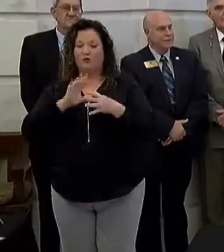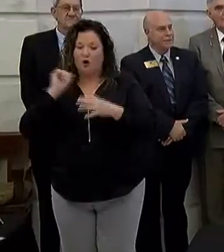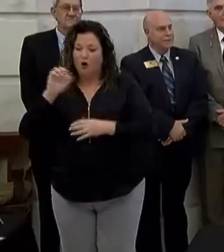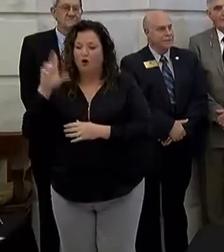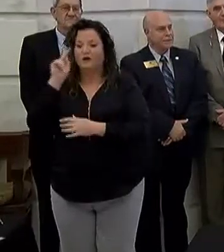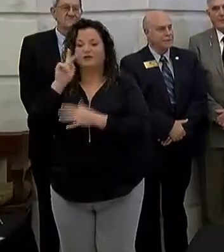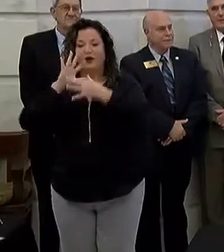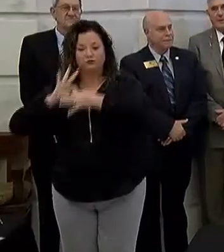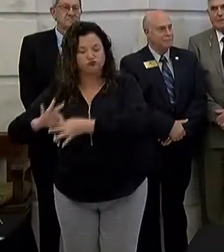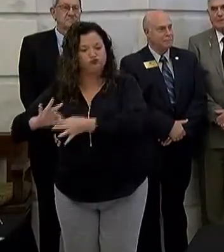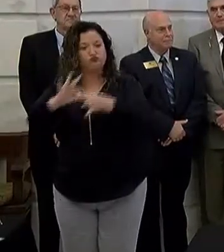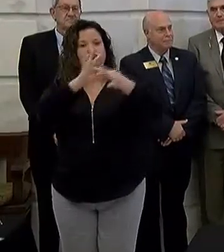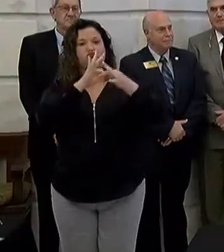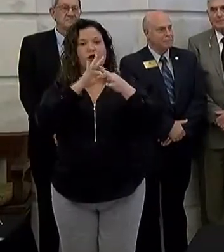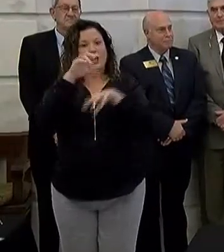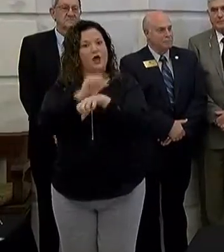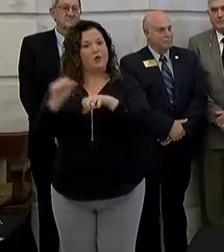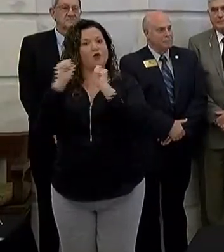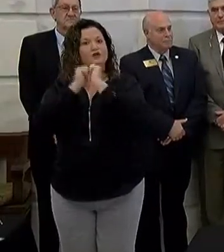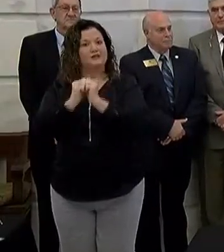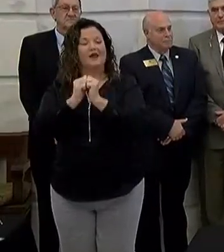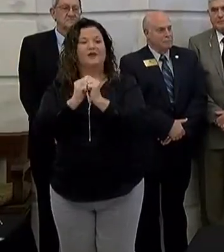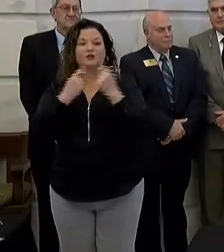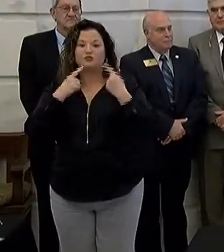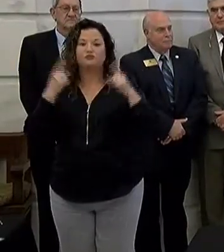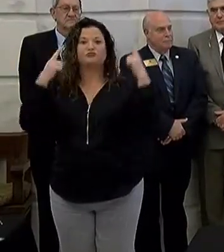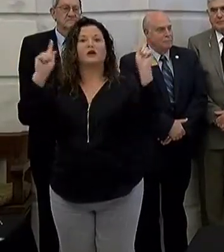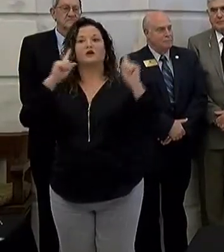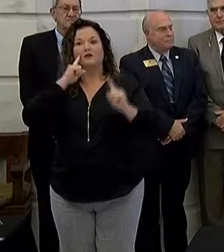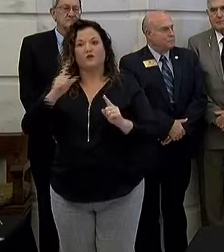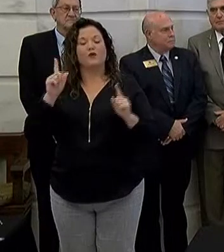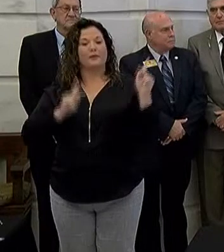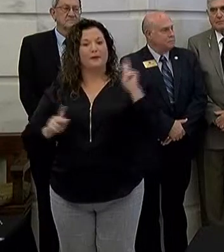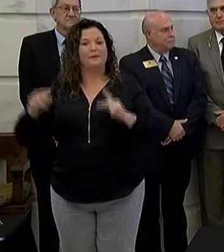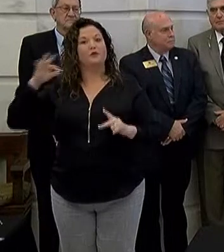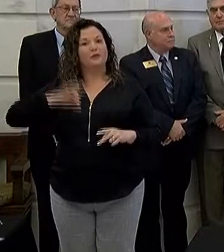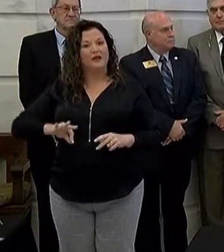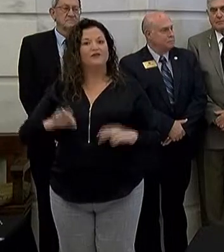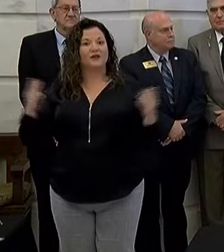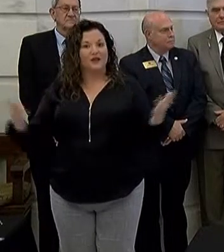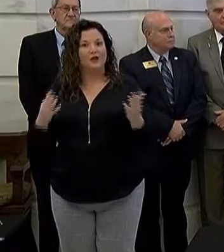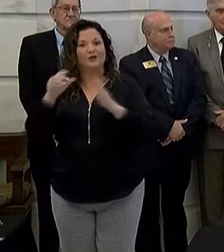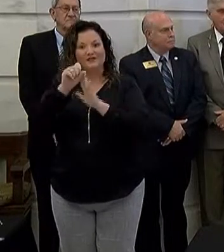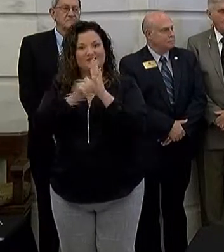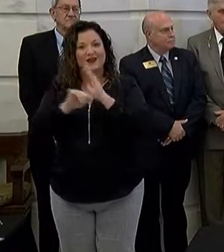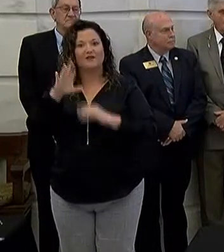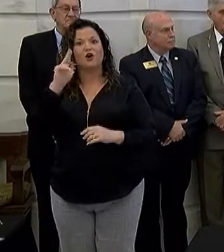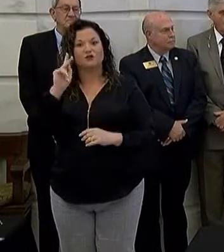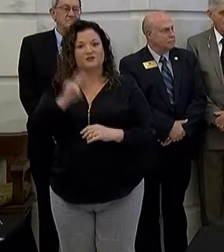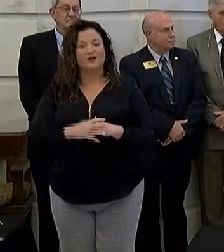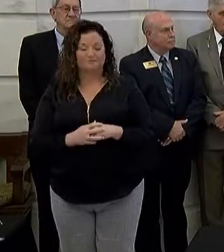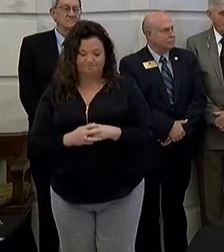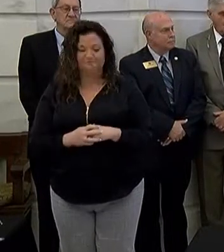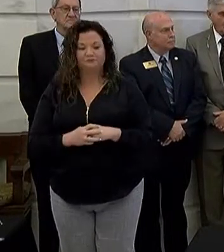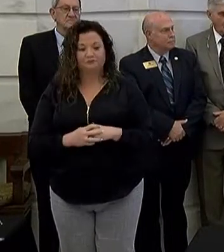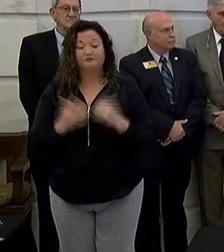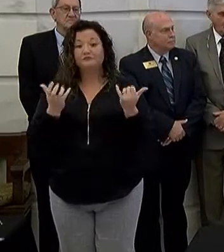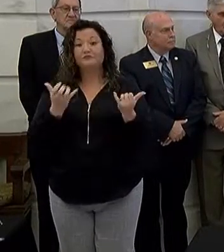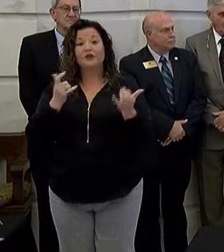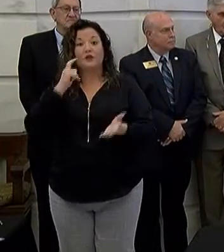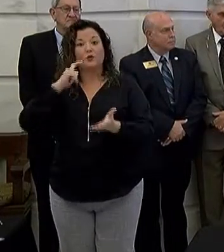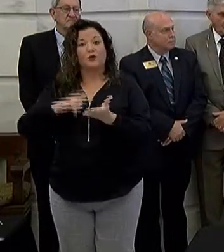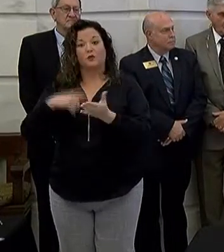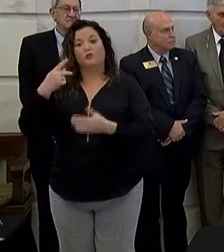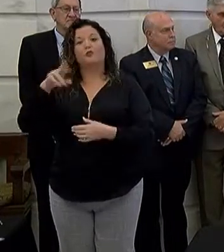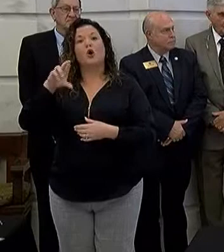Arkansas and work together to get things done for the good of the people of this state. With that, I want to recognize our pro